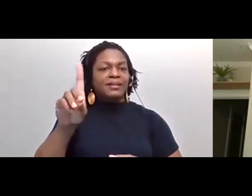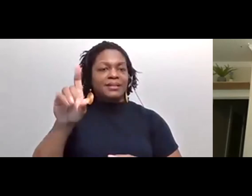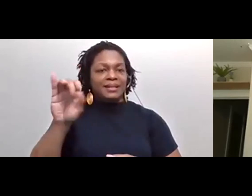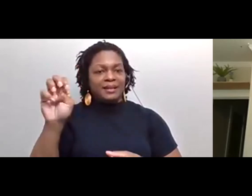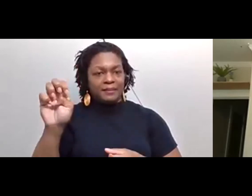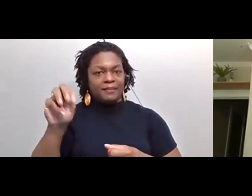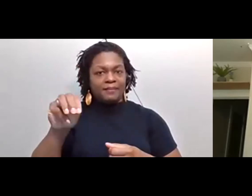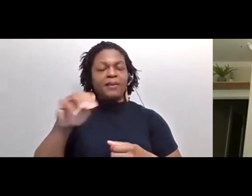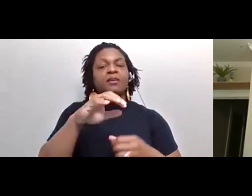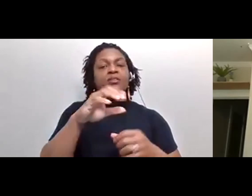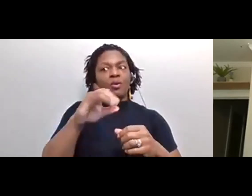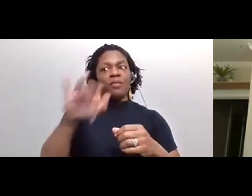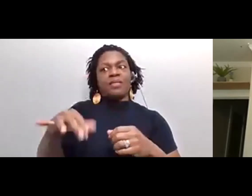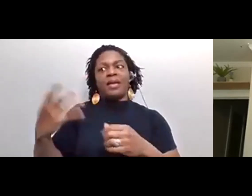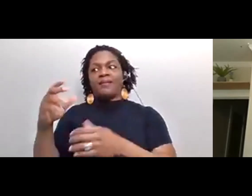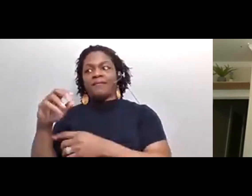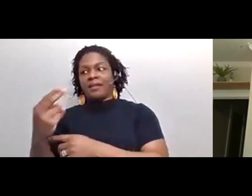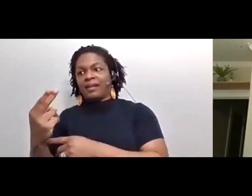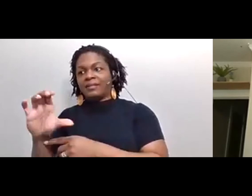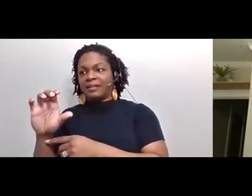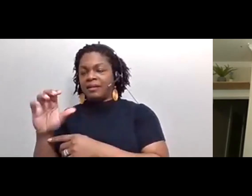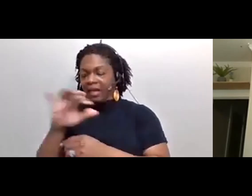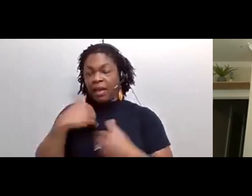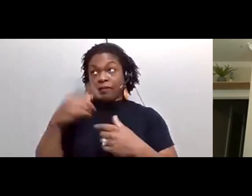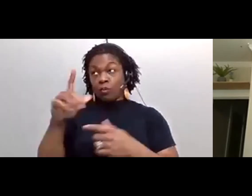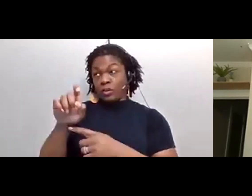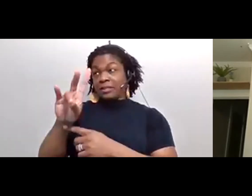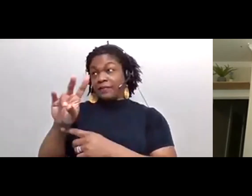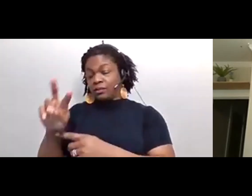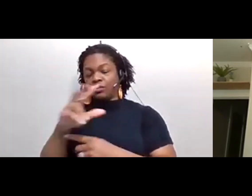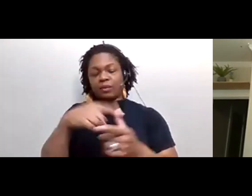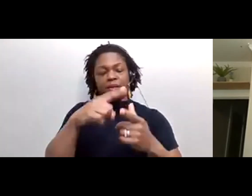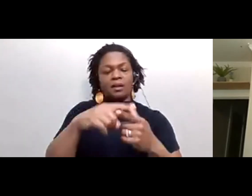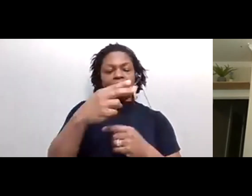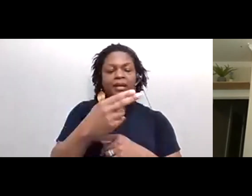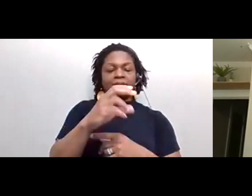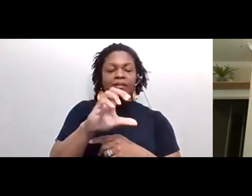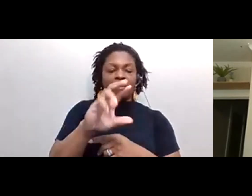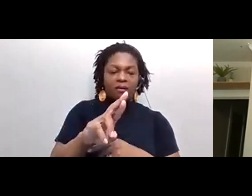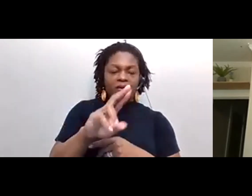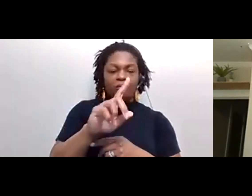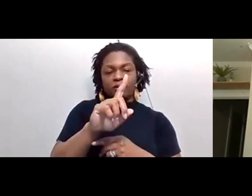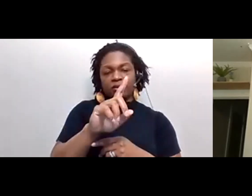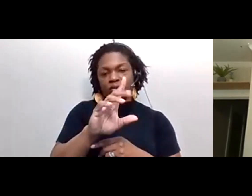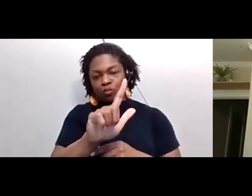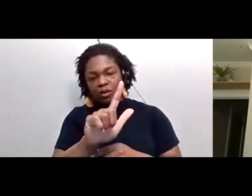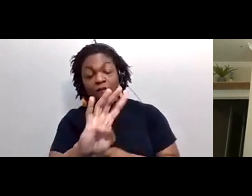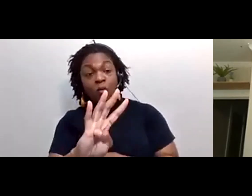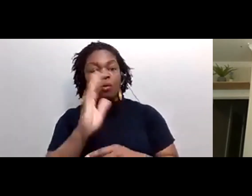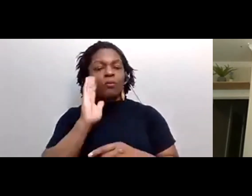172, but then filed HCR 34, which then requires LDH